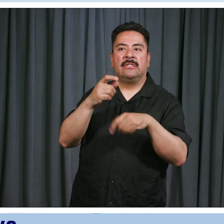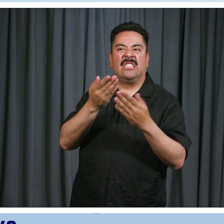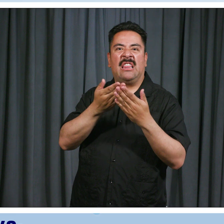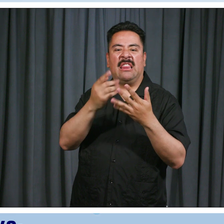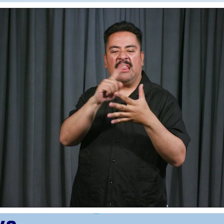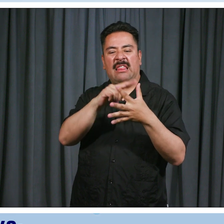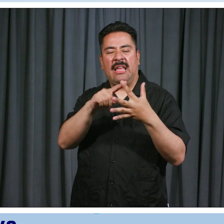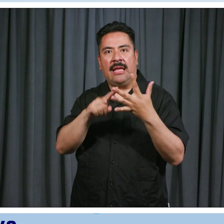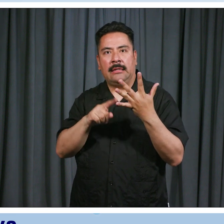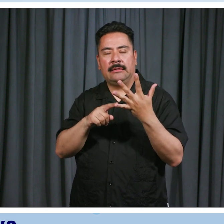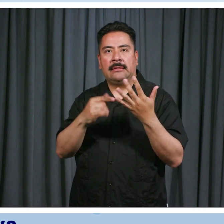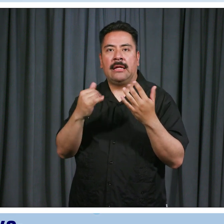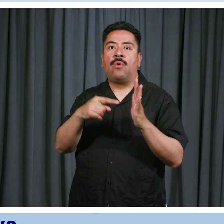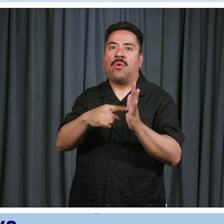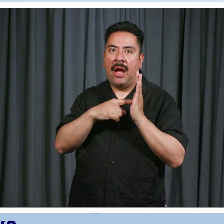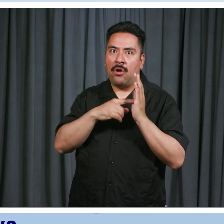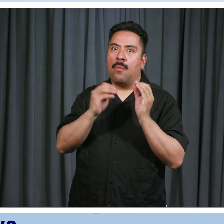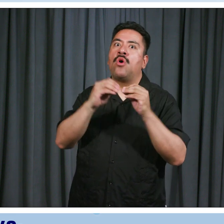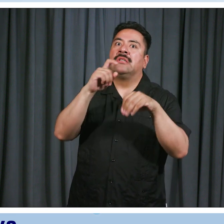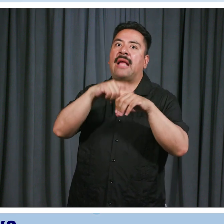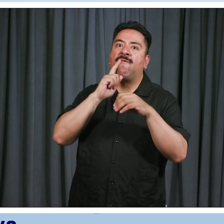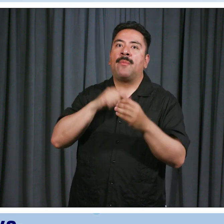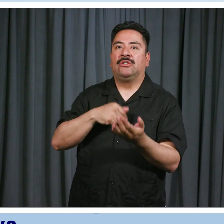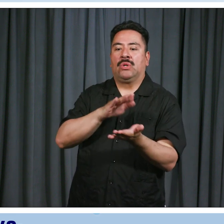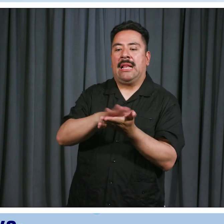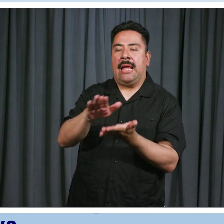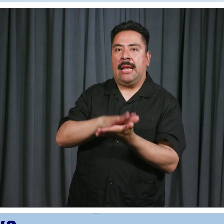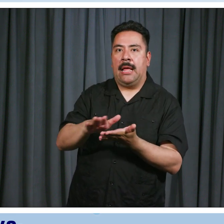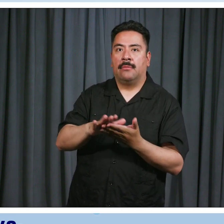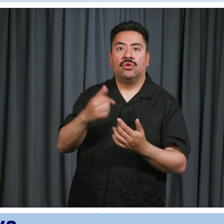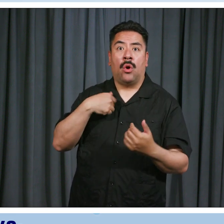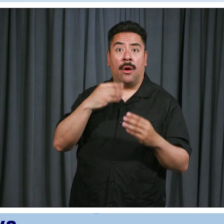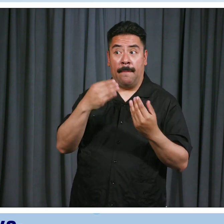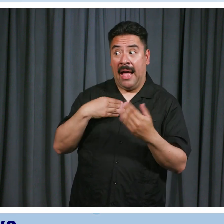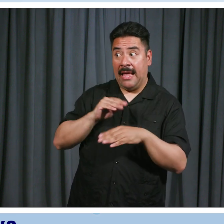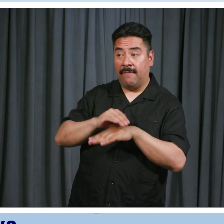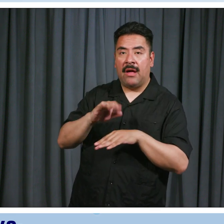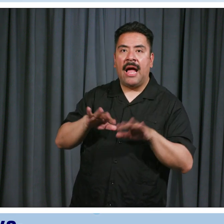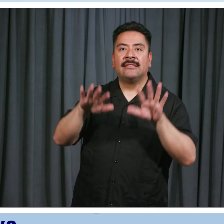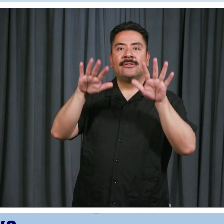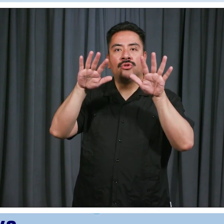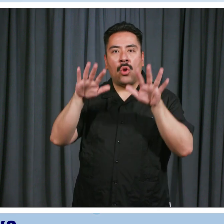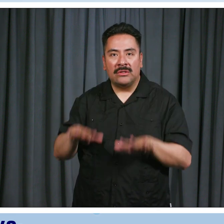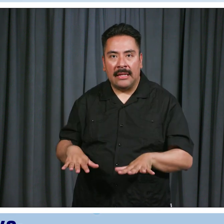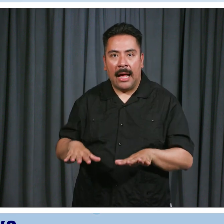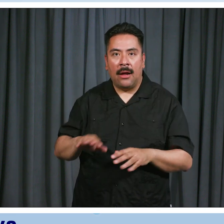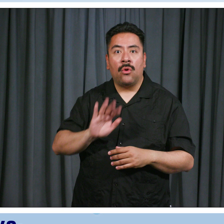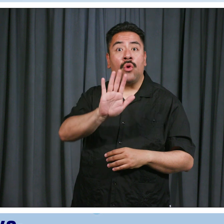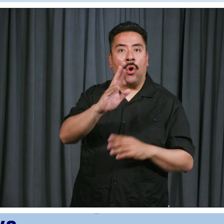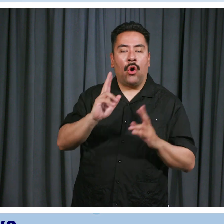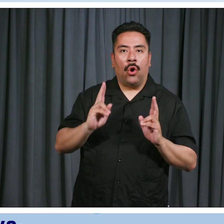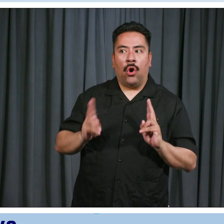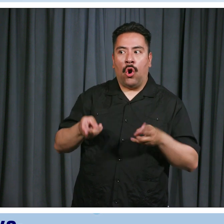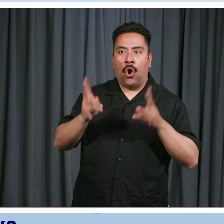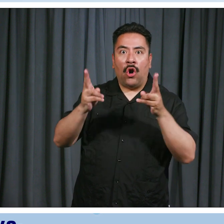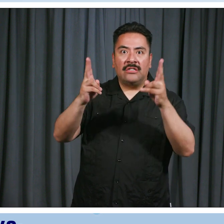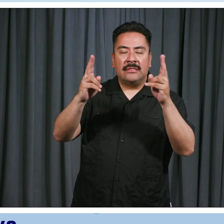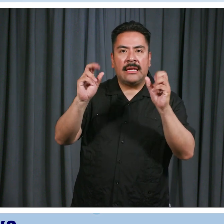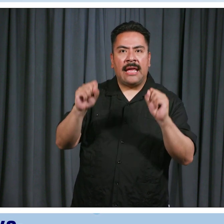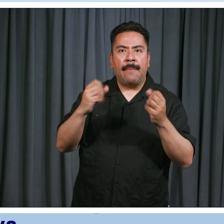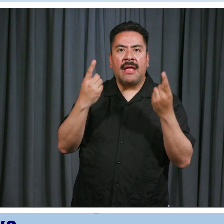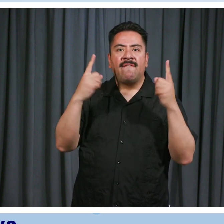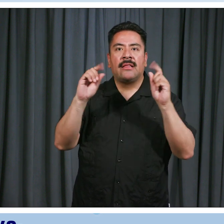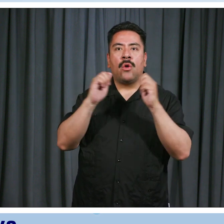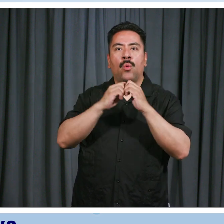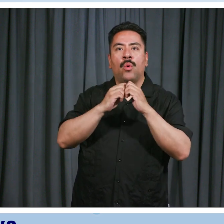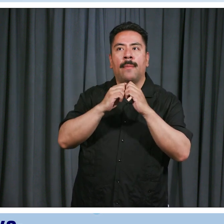I would say slow down and understand that your urgency can still be effective, balanced with